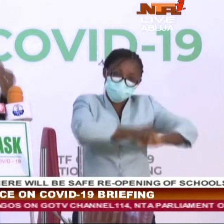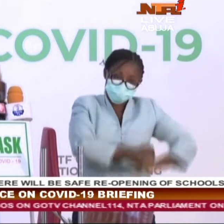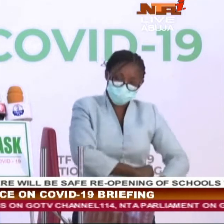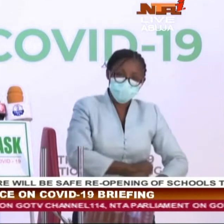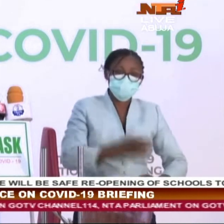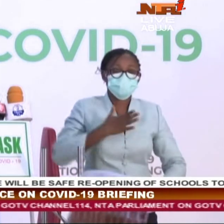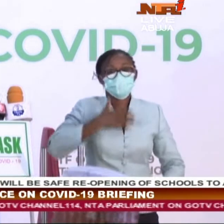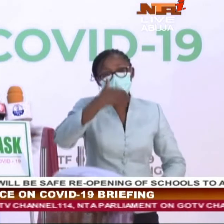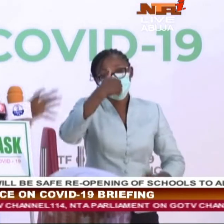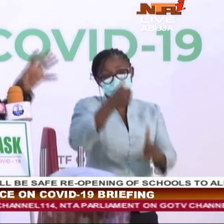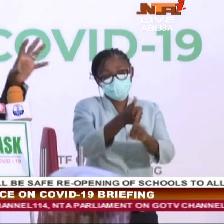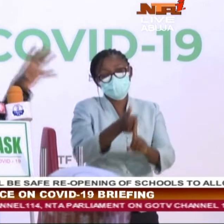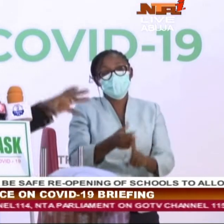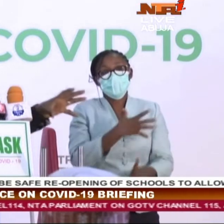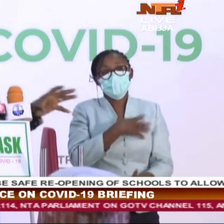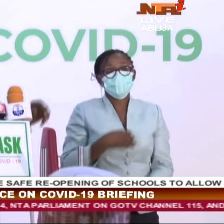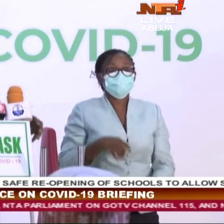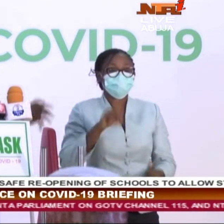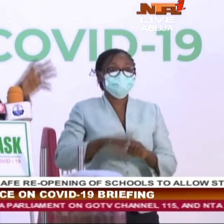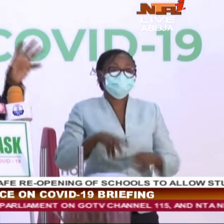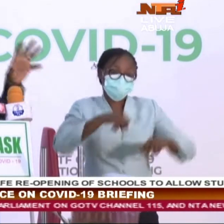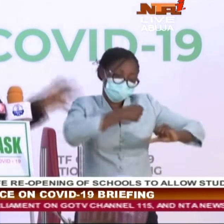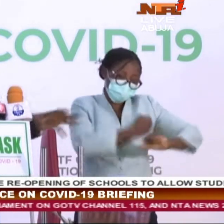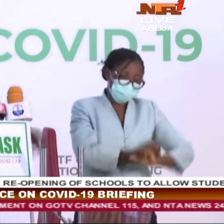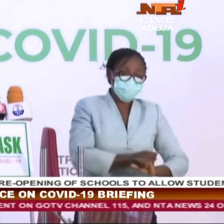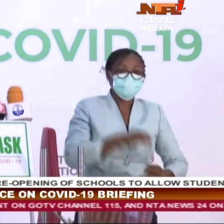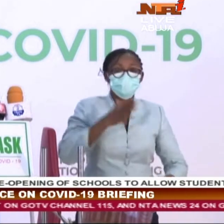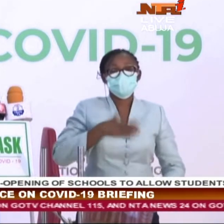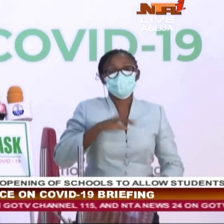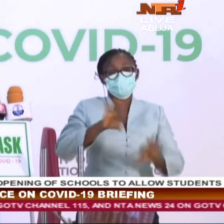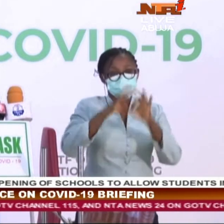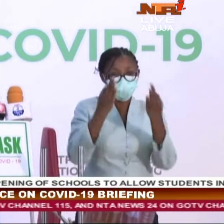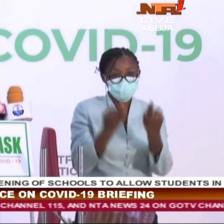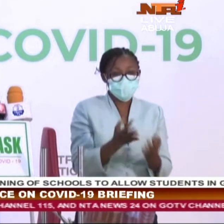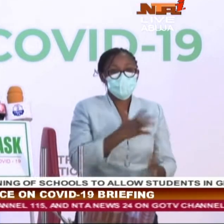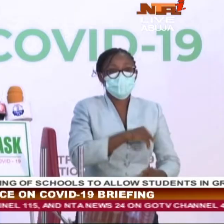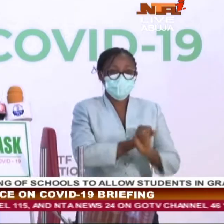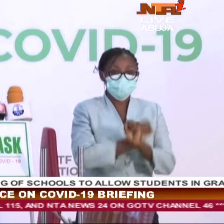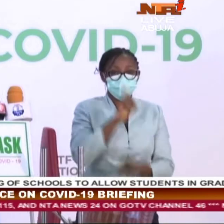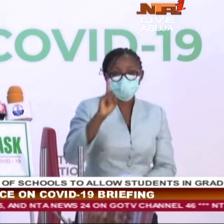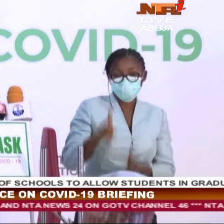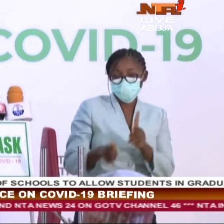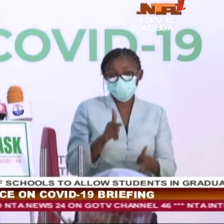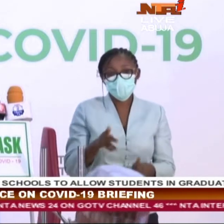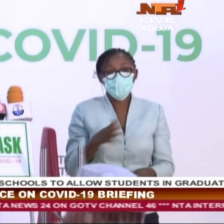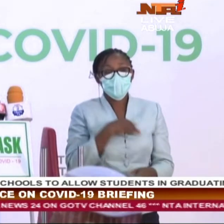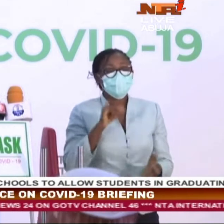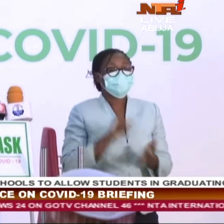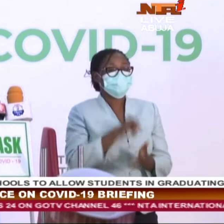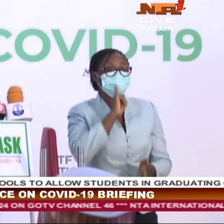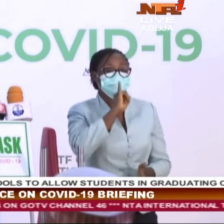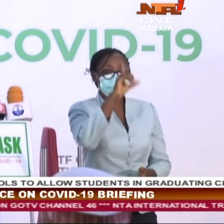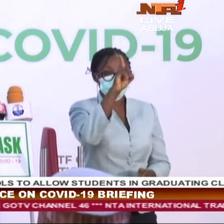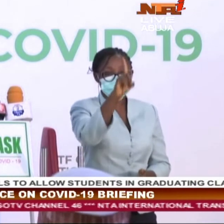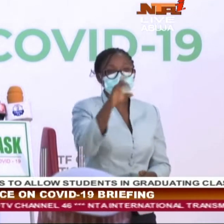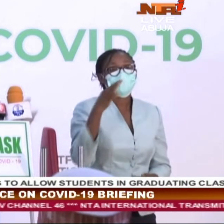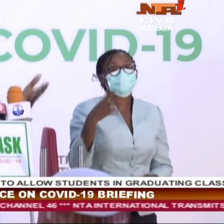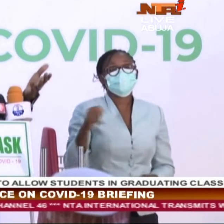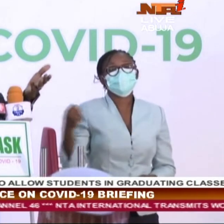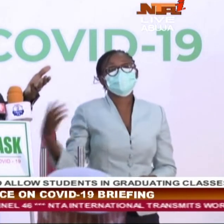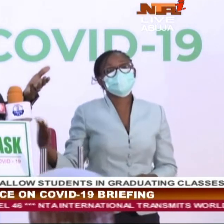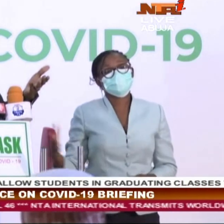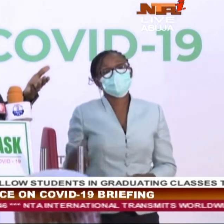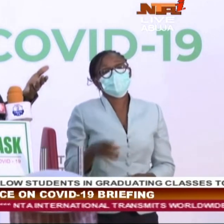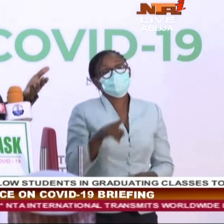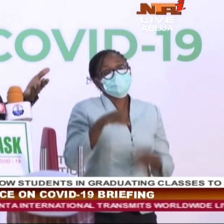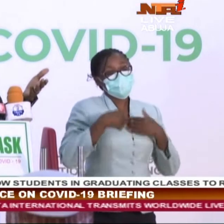return, or by extension, protect my family and loved ones. And that is what I urge all of you to do. You